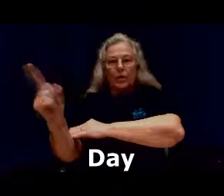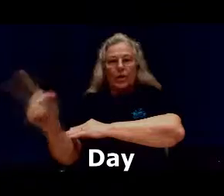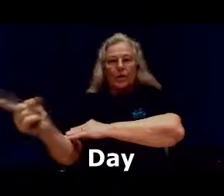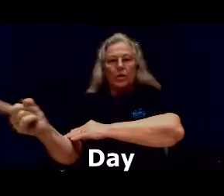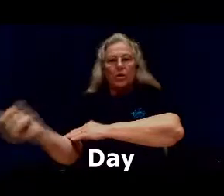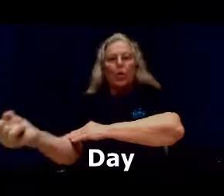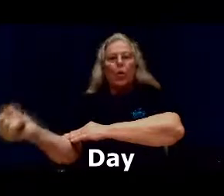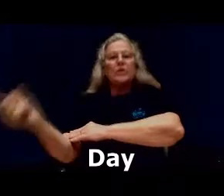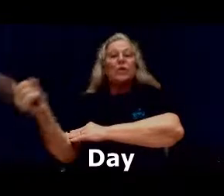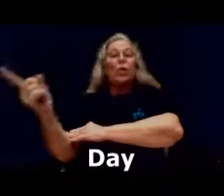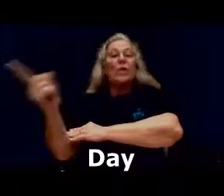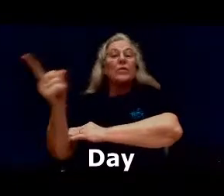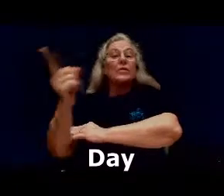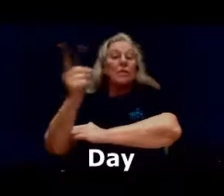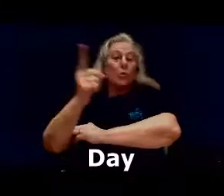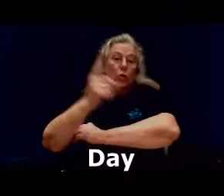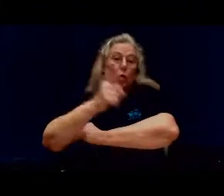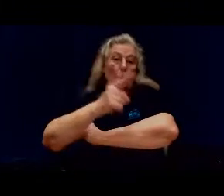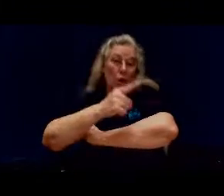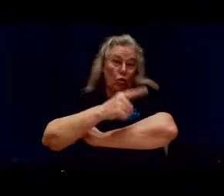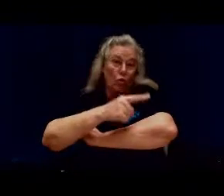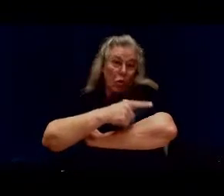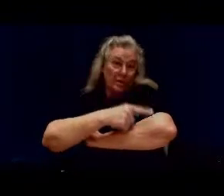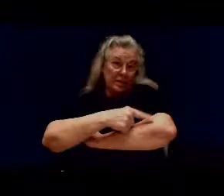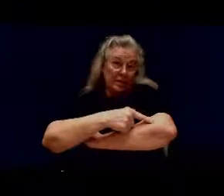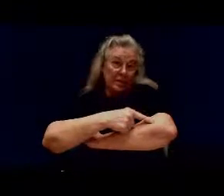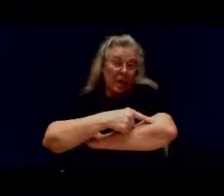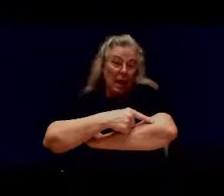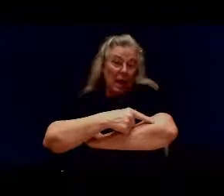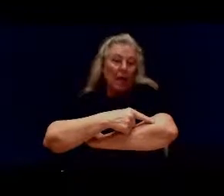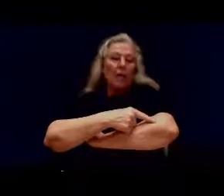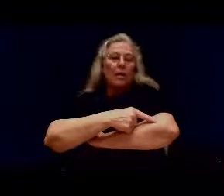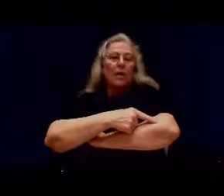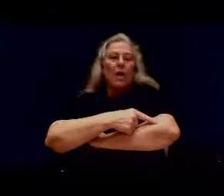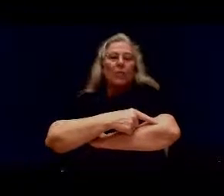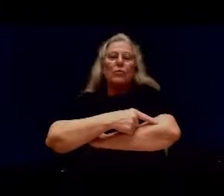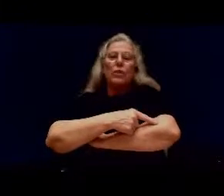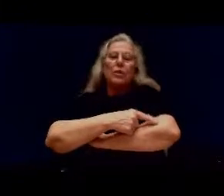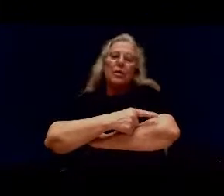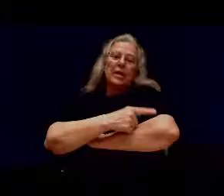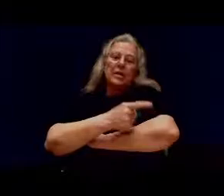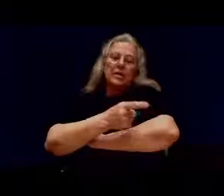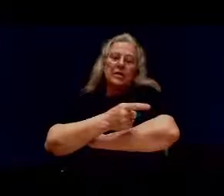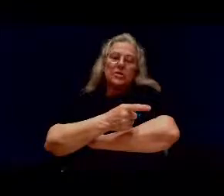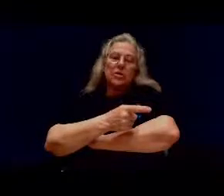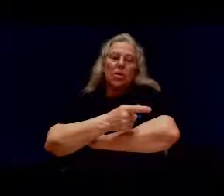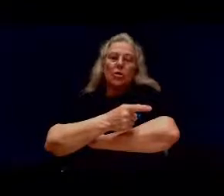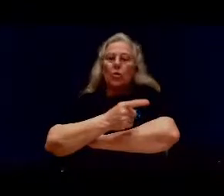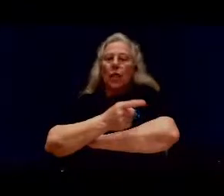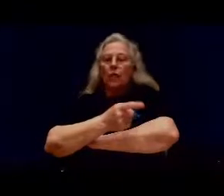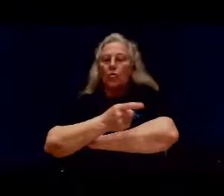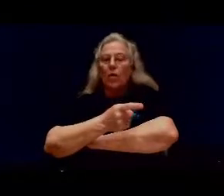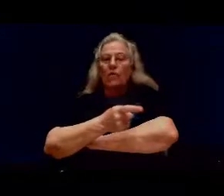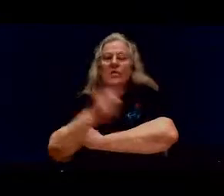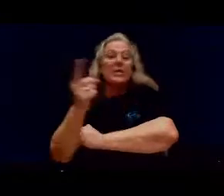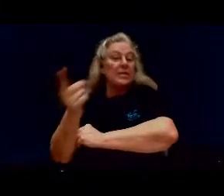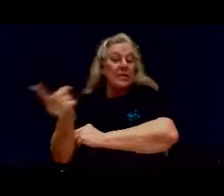finger points to where the sun would go across the sky. Now, in this song, you have one that says day